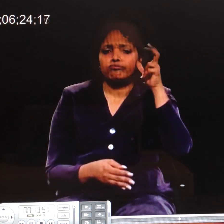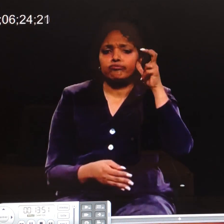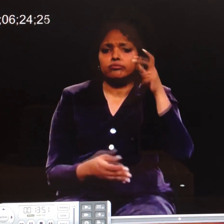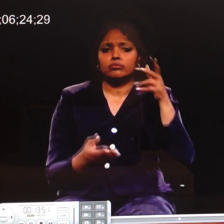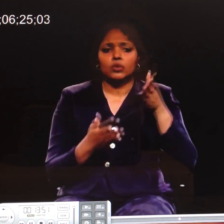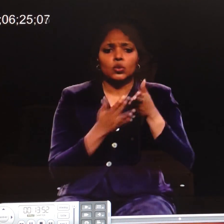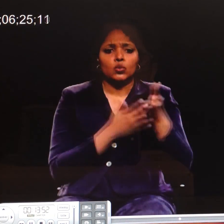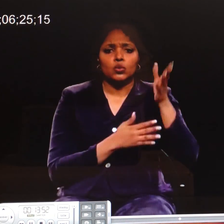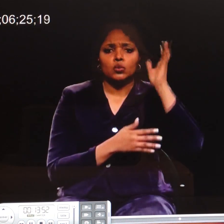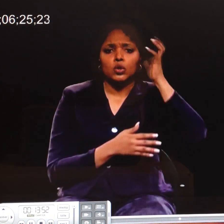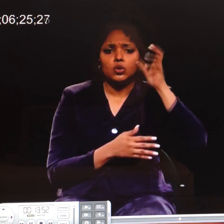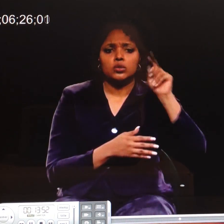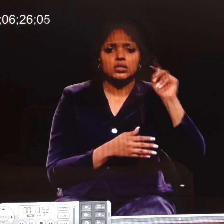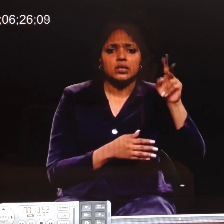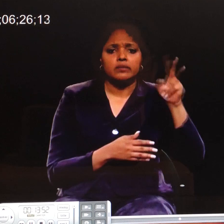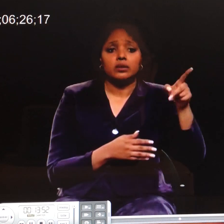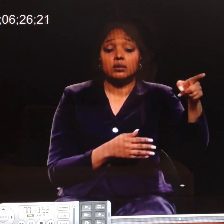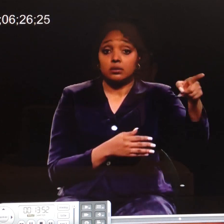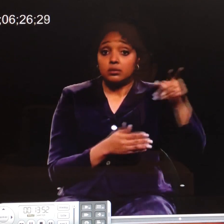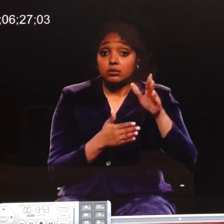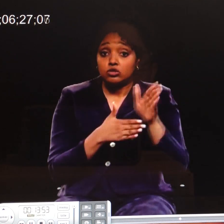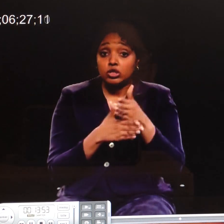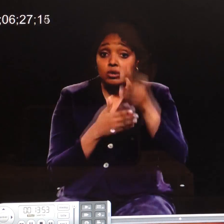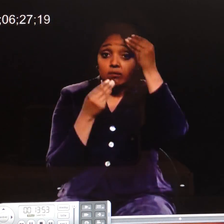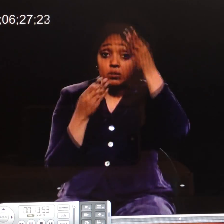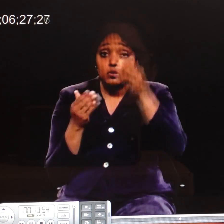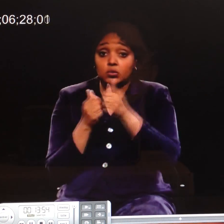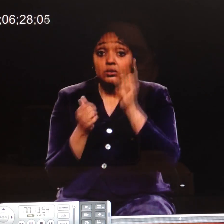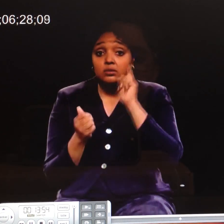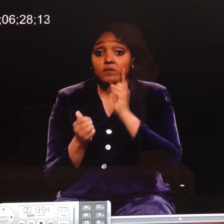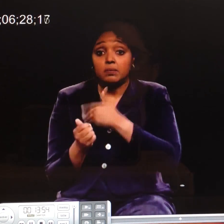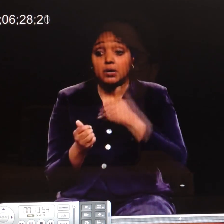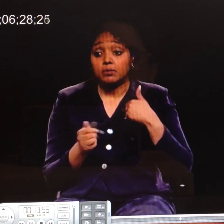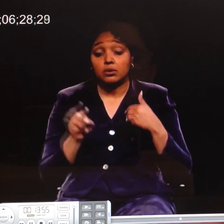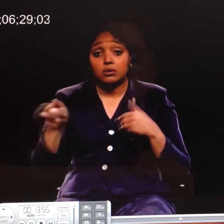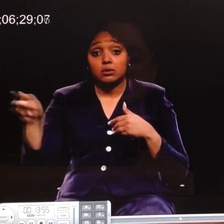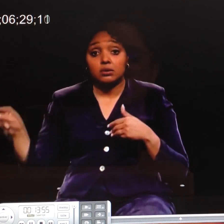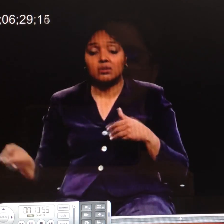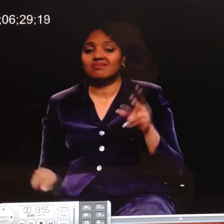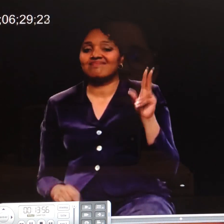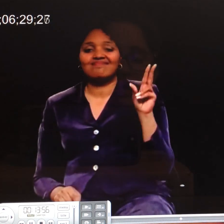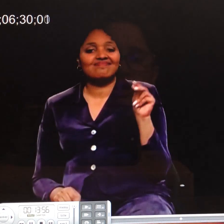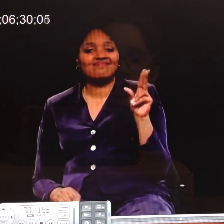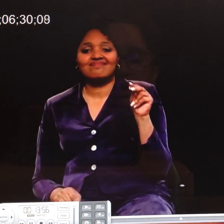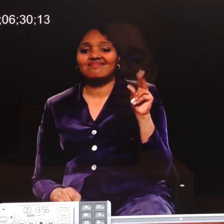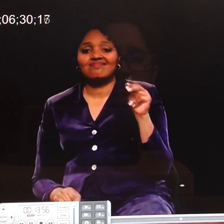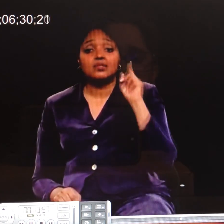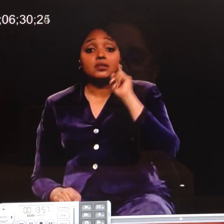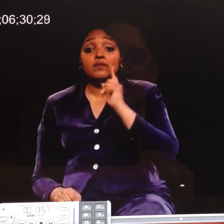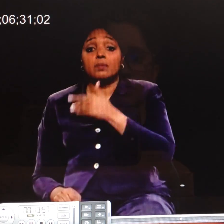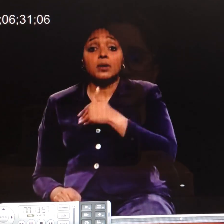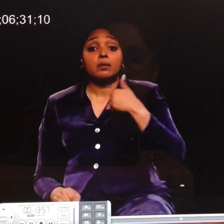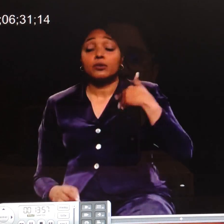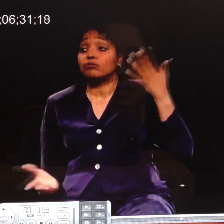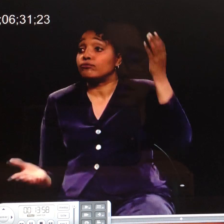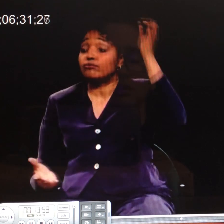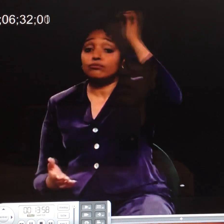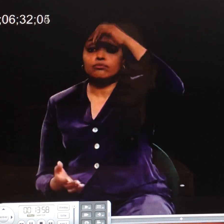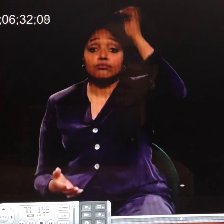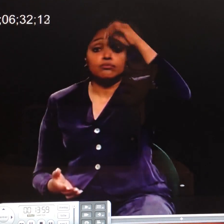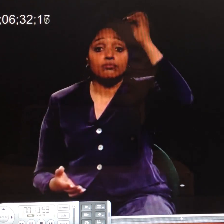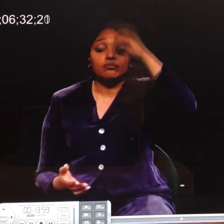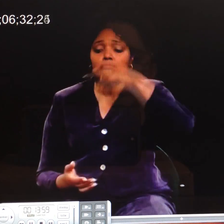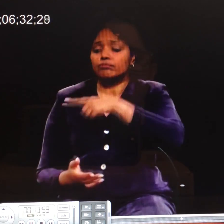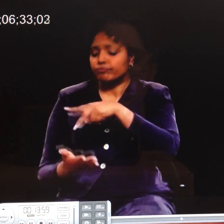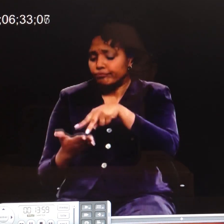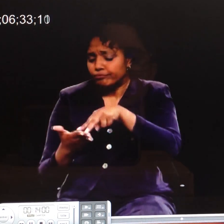in general the hearing population is able to receive important information through radio, TV, and different sources like that. But